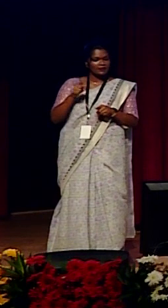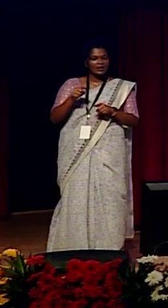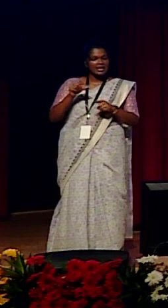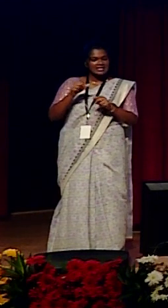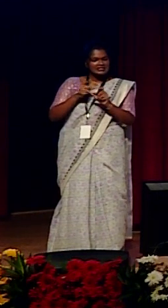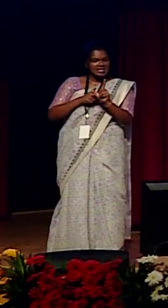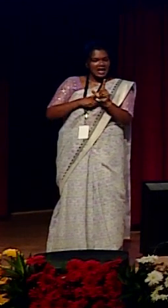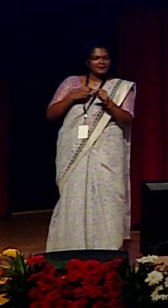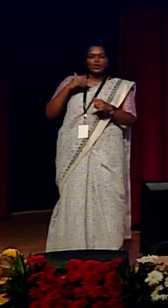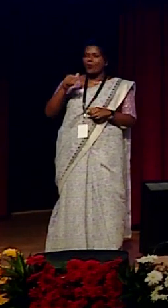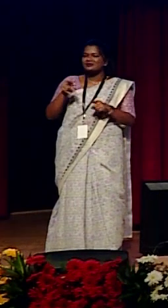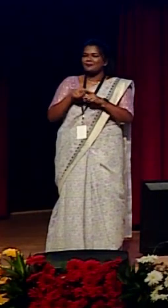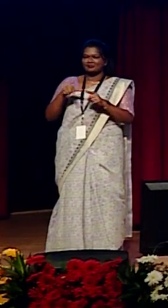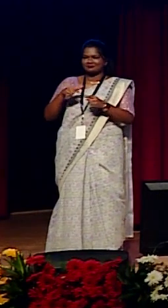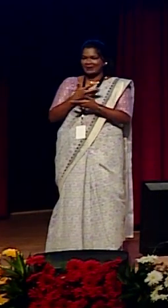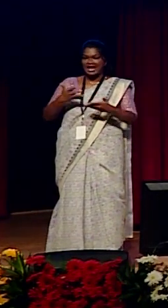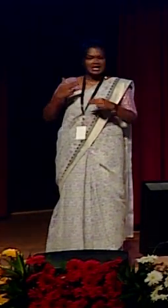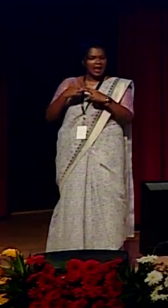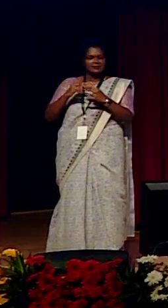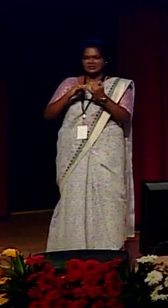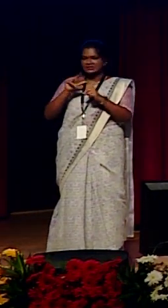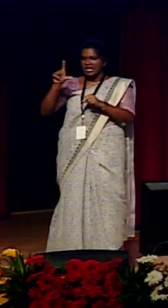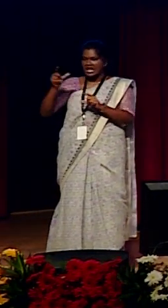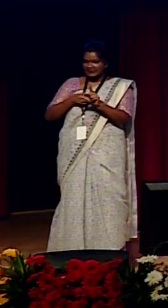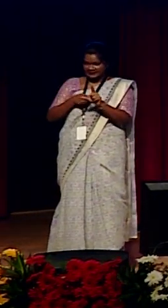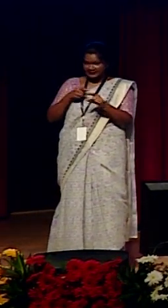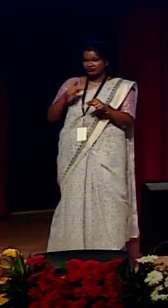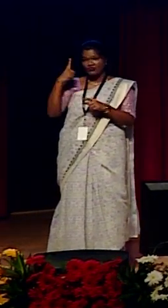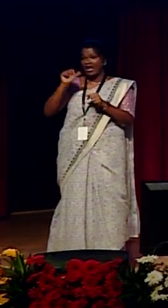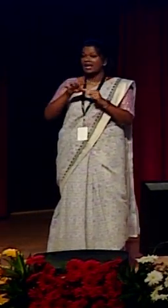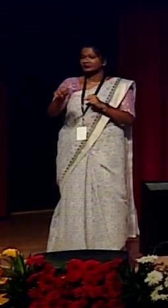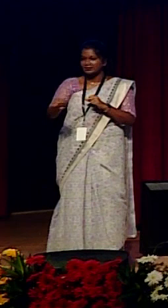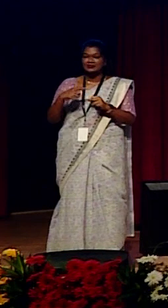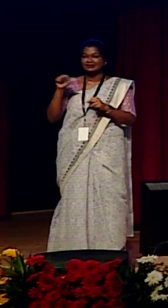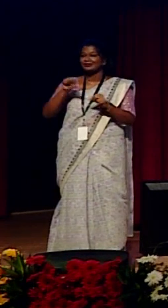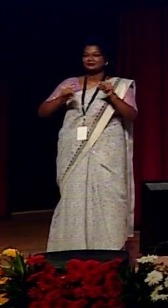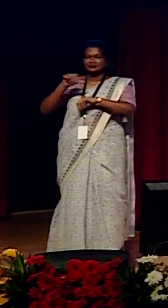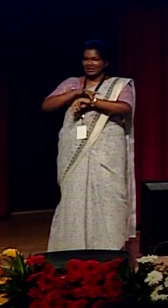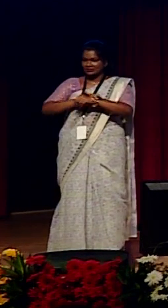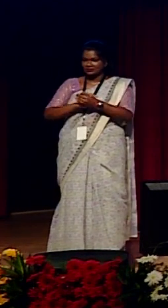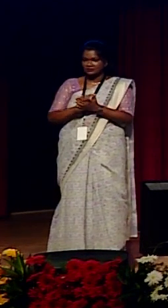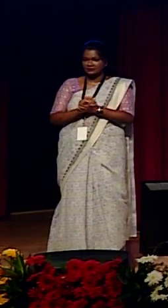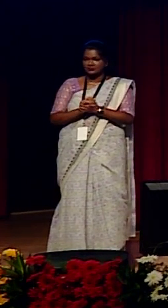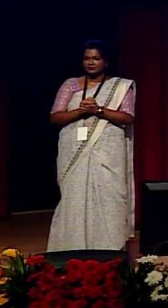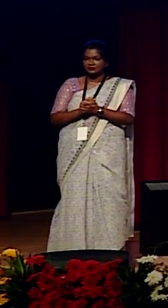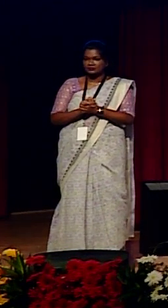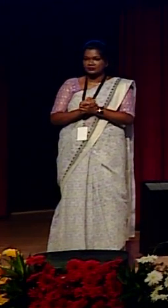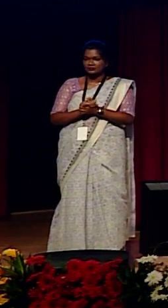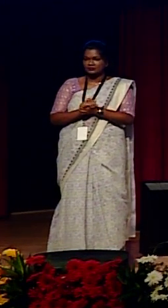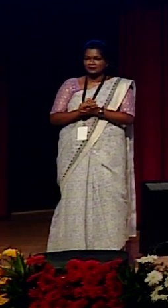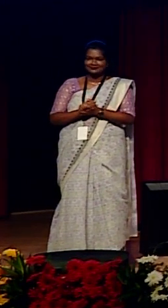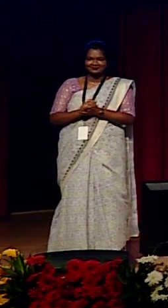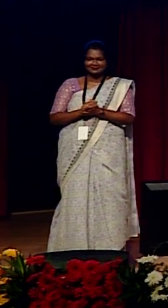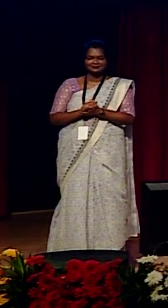is and we call our device Sally, for short for science accessibility. Uh, so here we